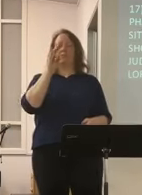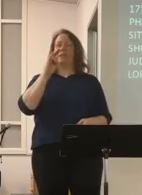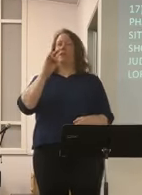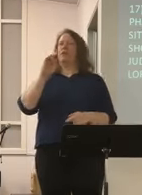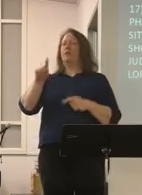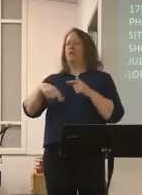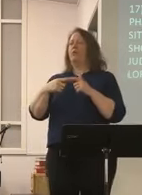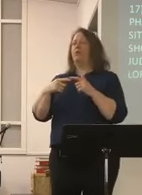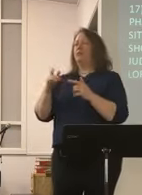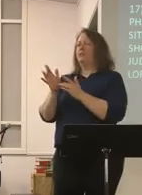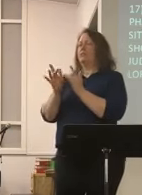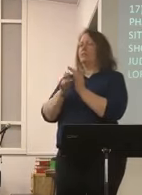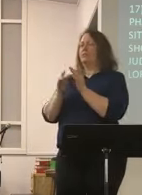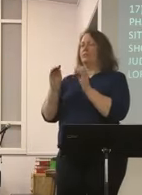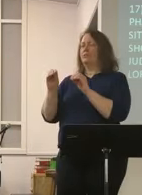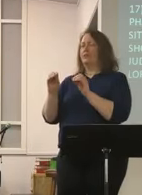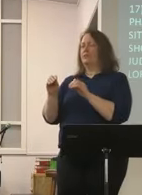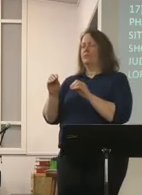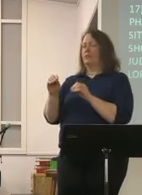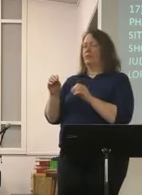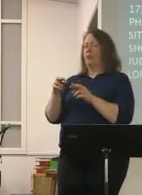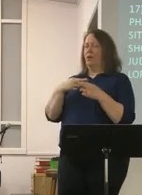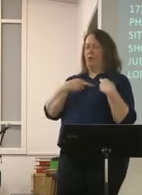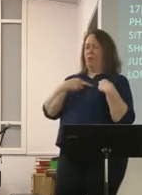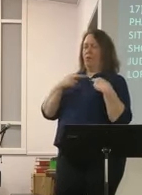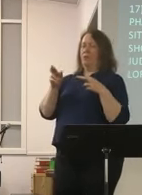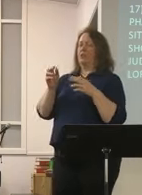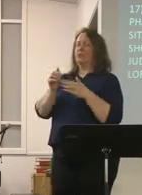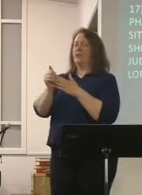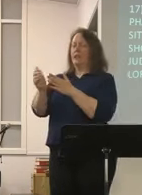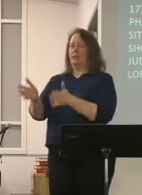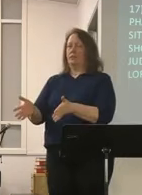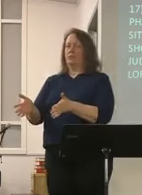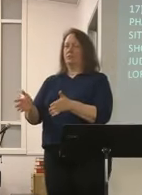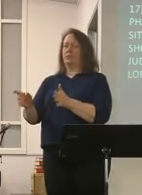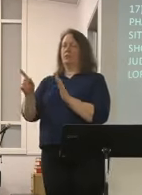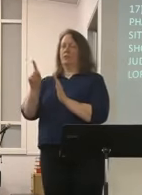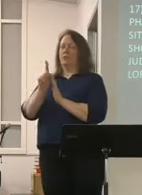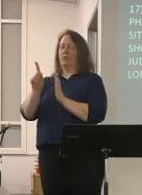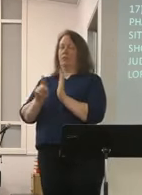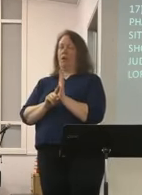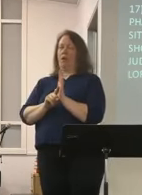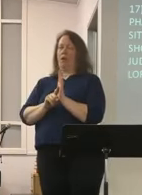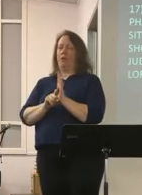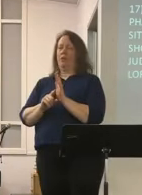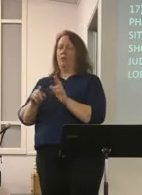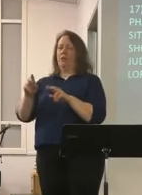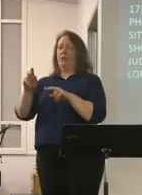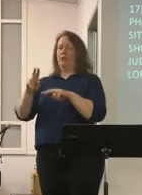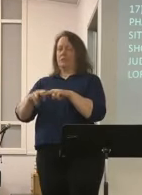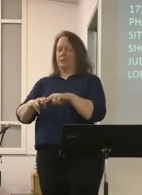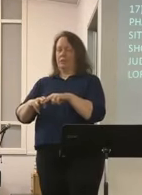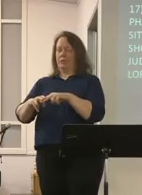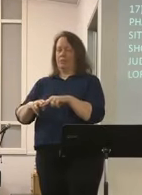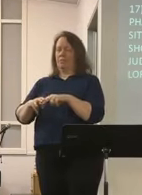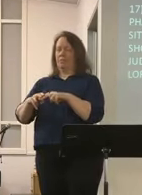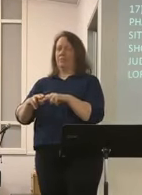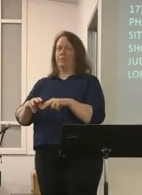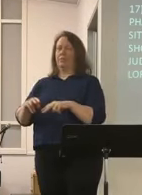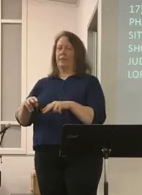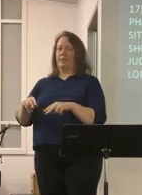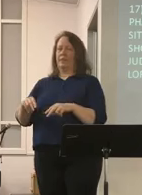Jesus was teaching, some Pharisees and teachers of religious law were sitting nearby. Now again, this is the same story. We're back